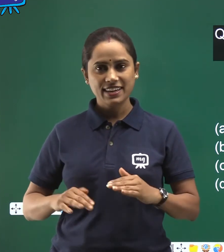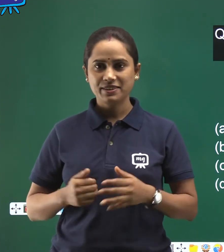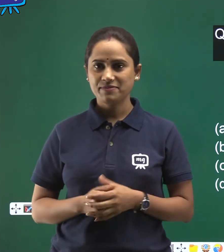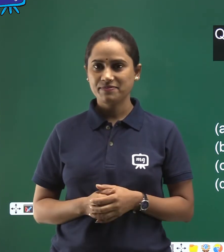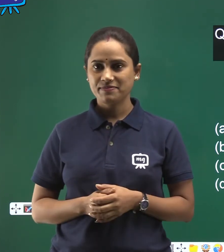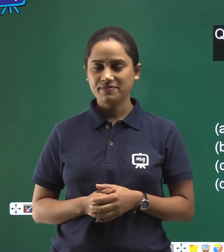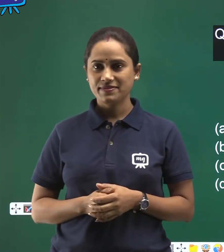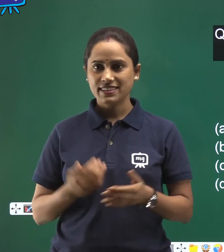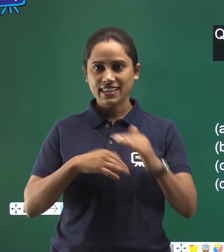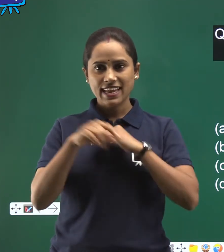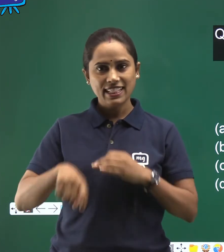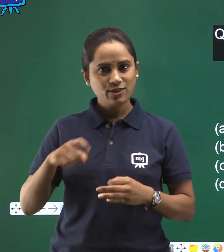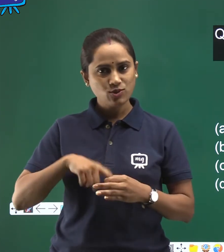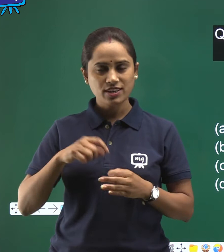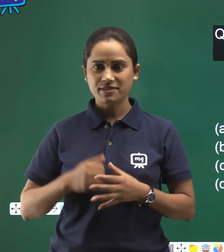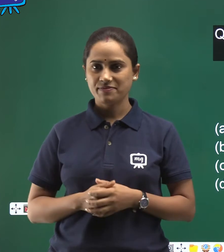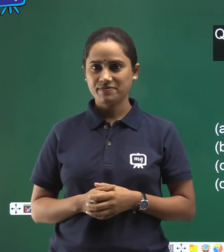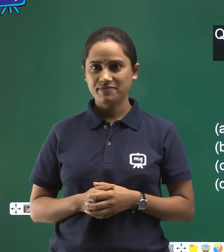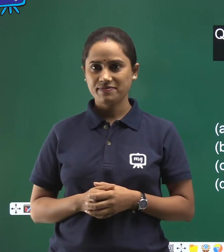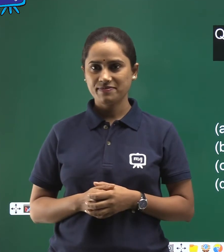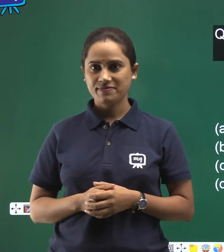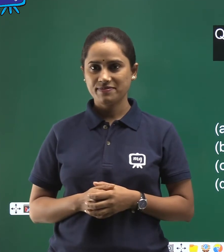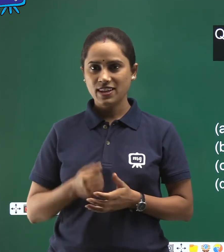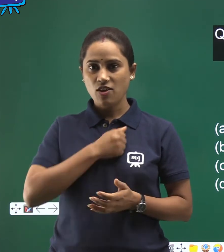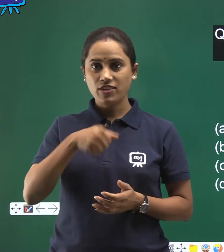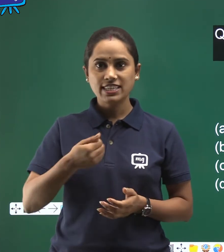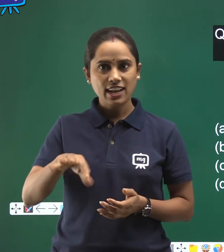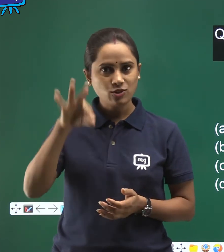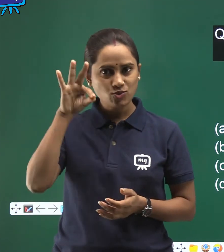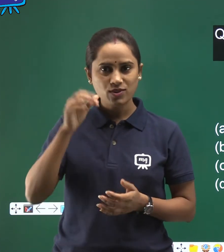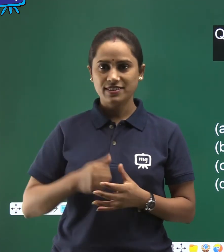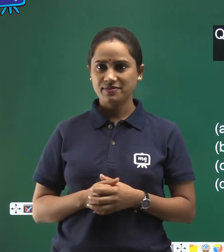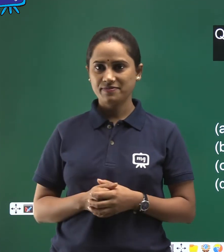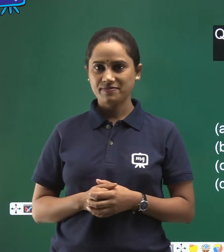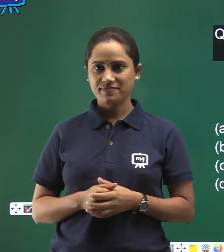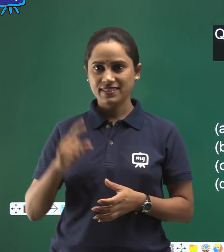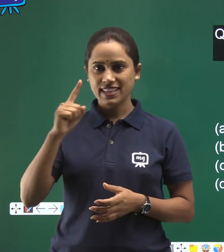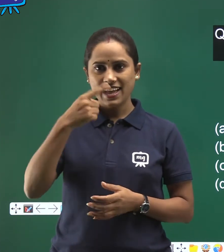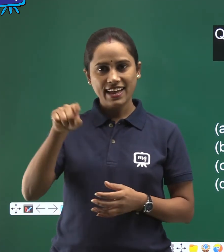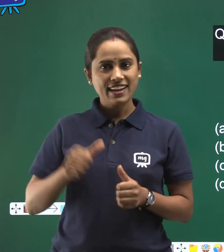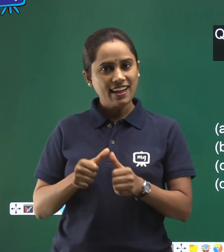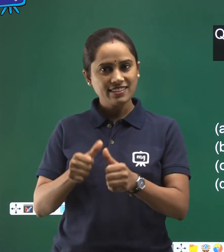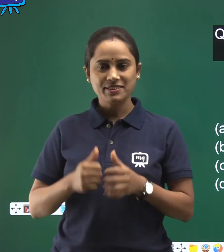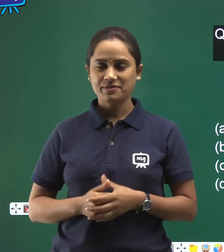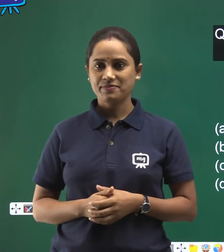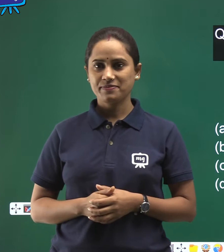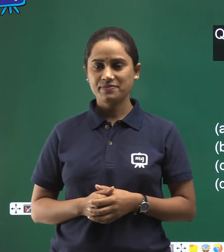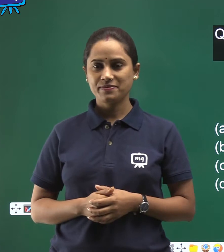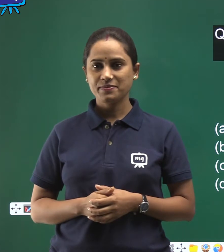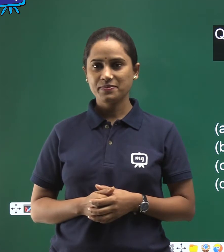Children, in this question we shall choose a correct answer.